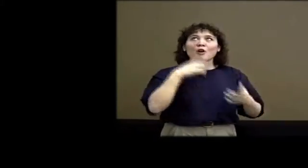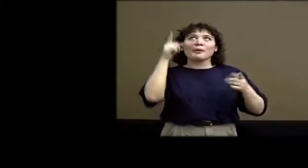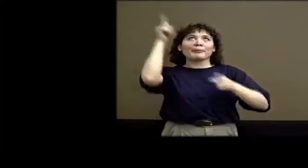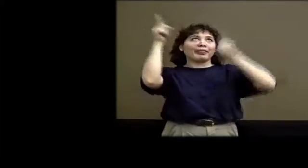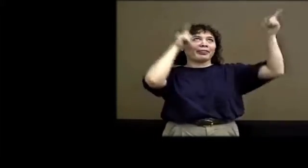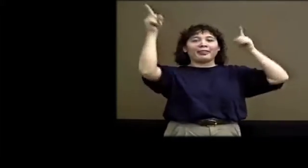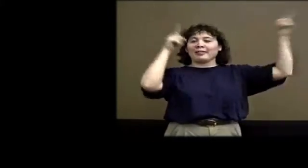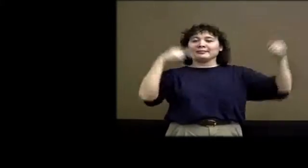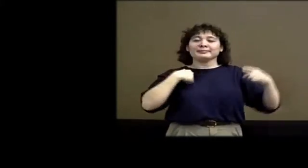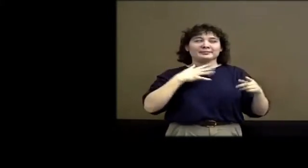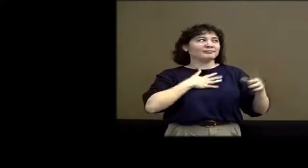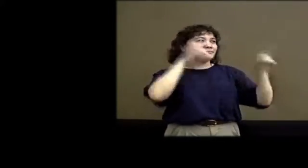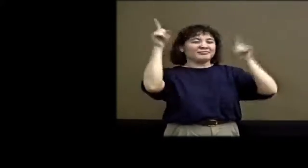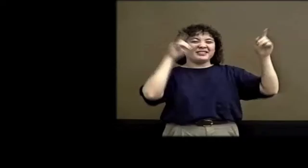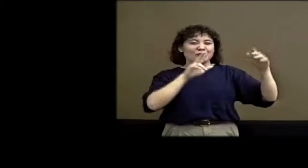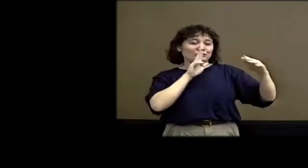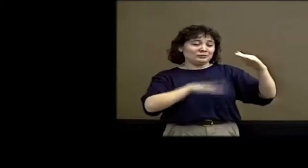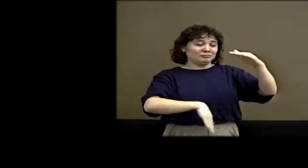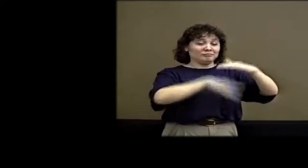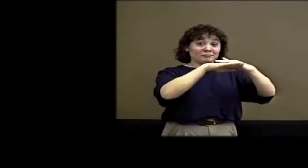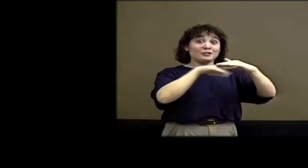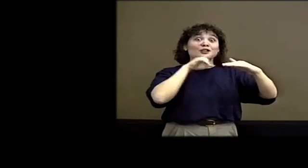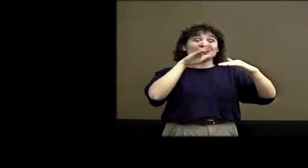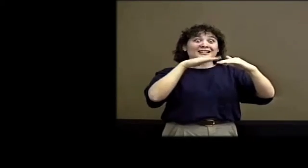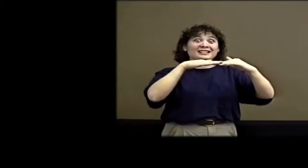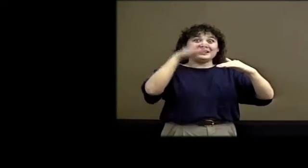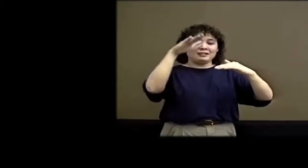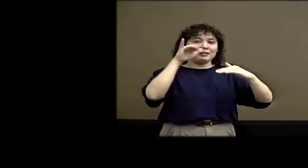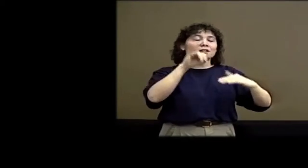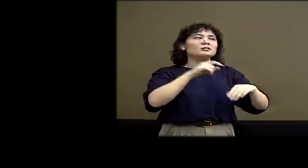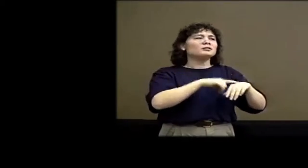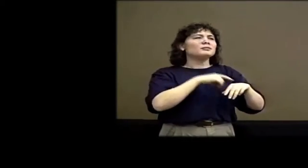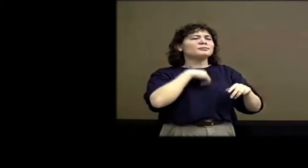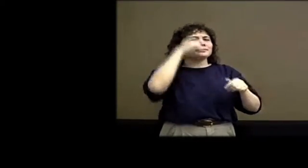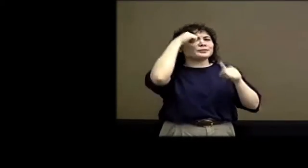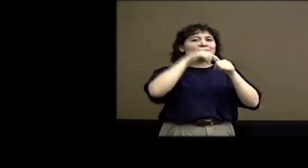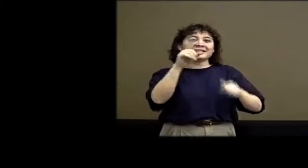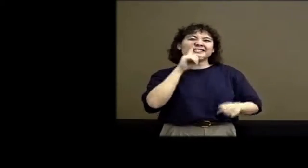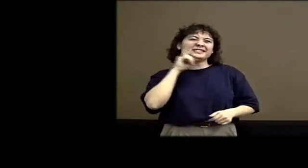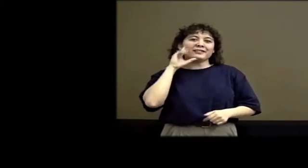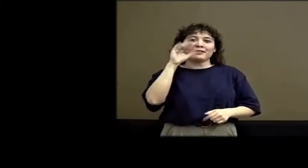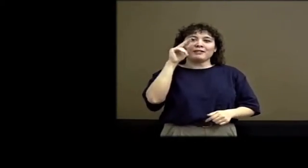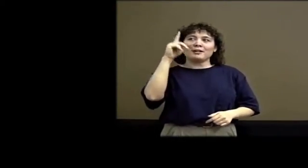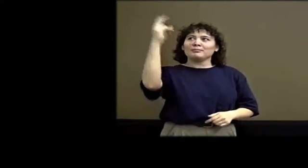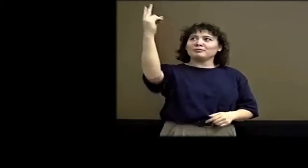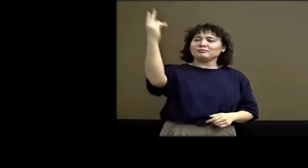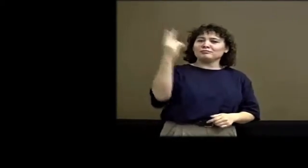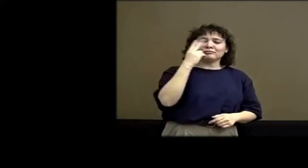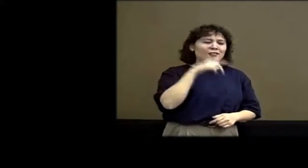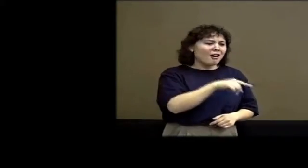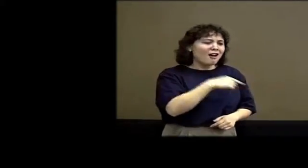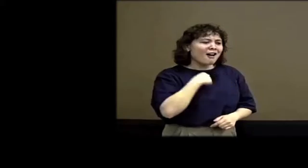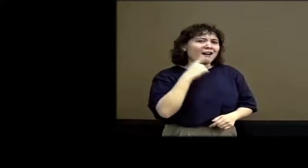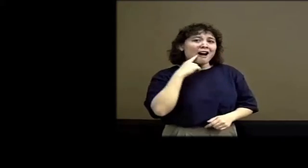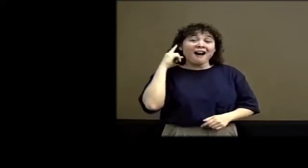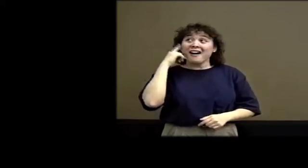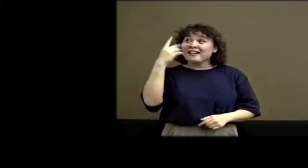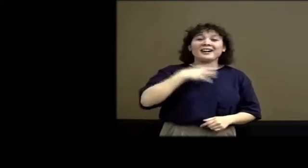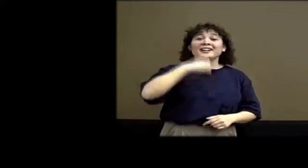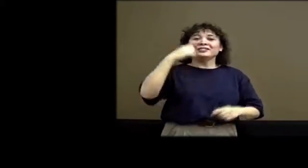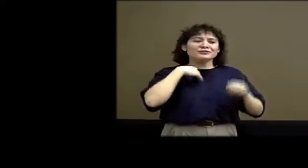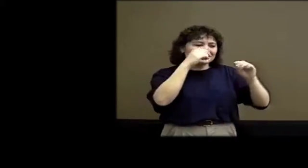My parents couldn't communicate with me. They tried, but I didn't understand. I was all over the place. I was around 3 years old when a deaf couple came up to